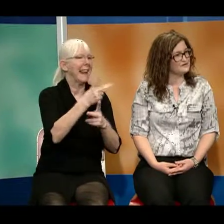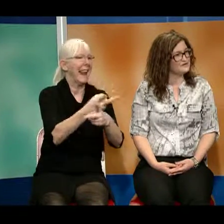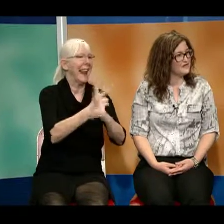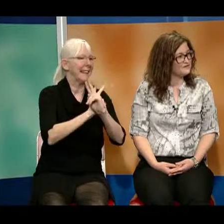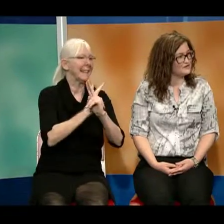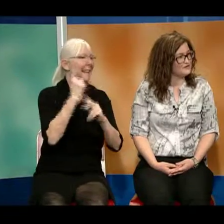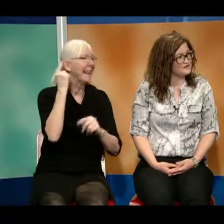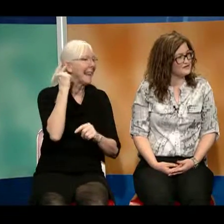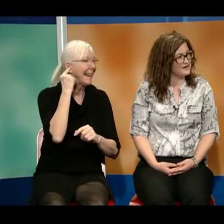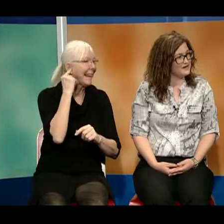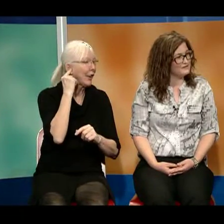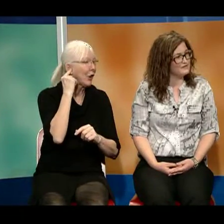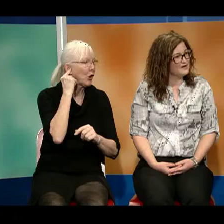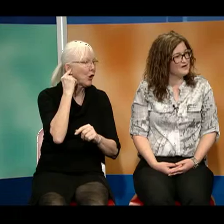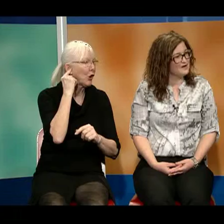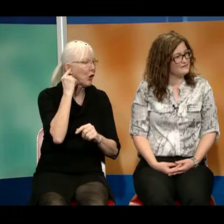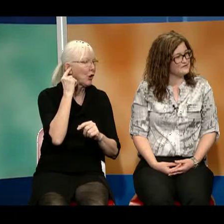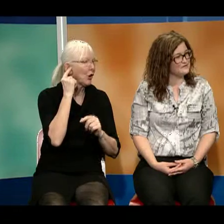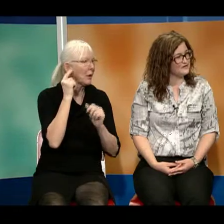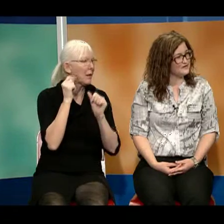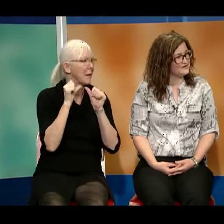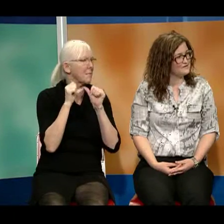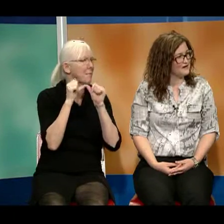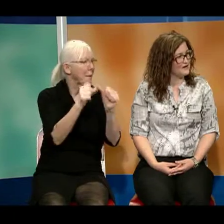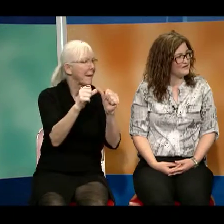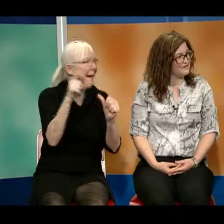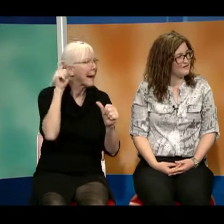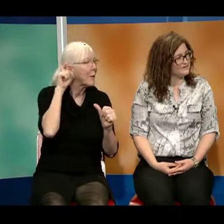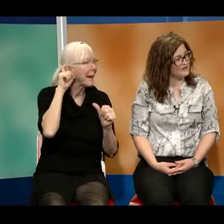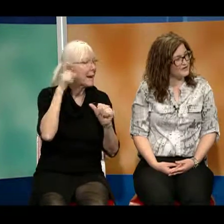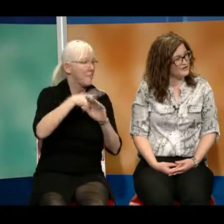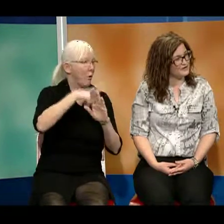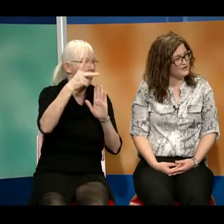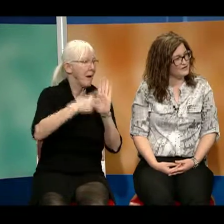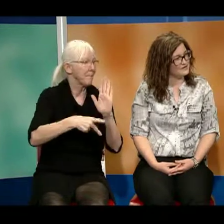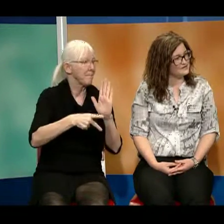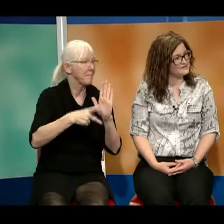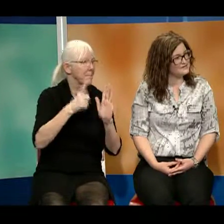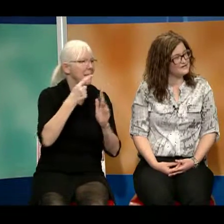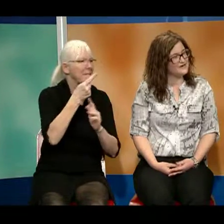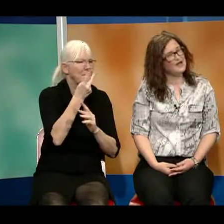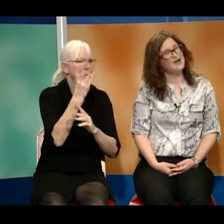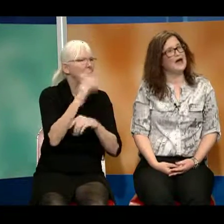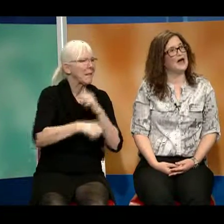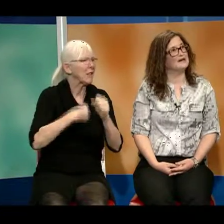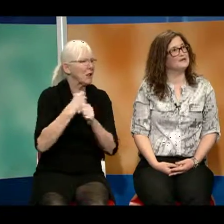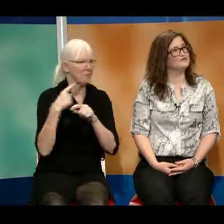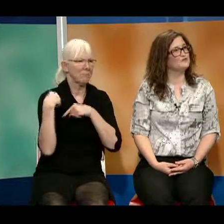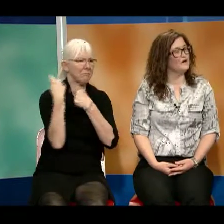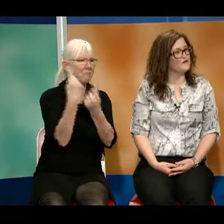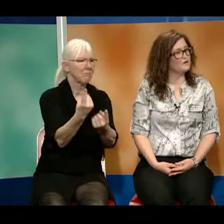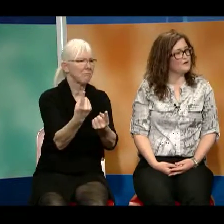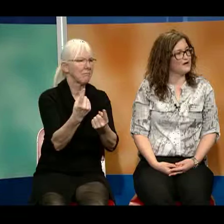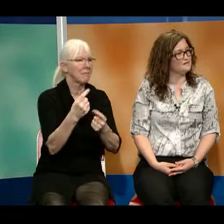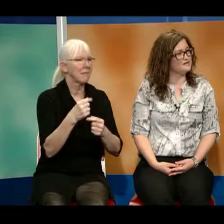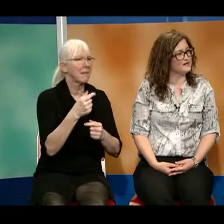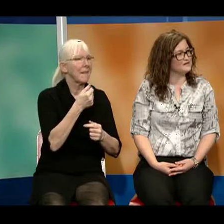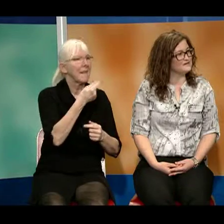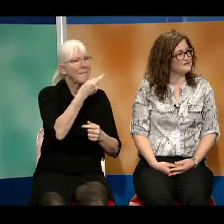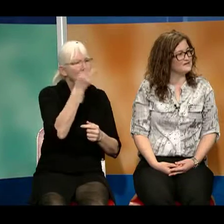several years now. It was started by a few of our audiologists. And what the program does is